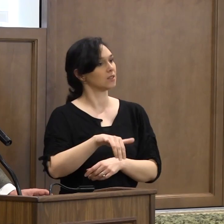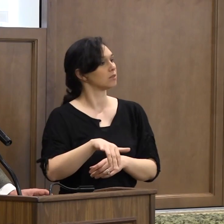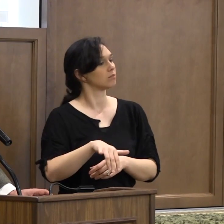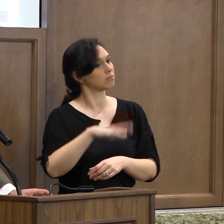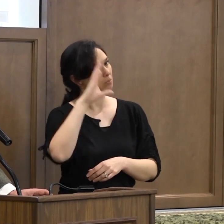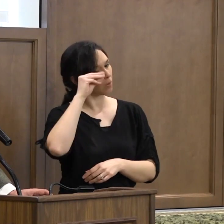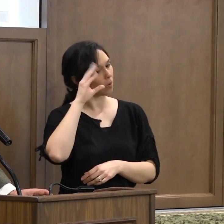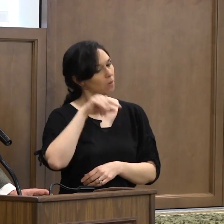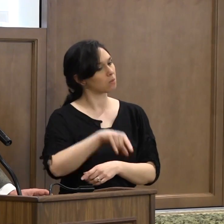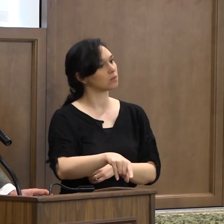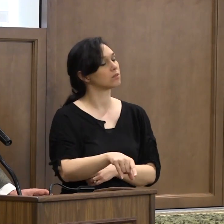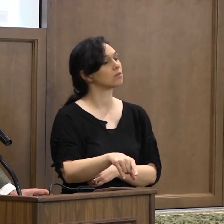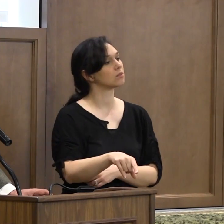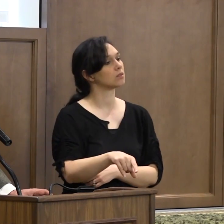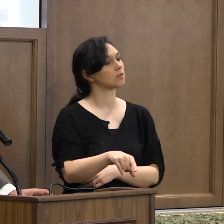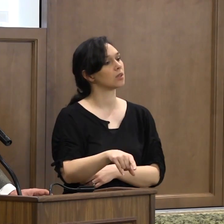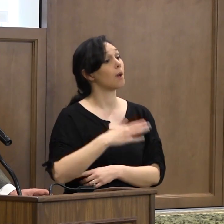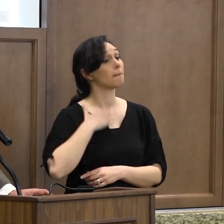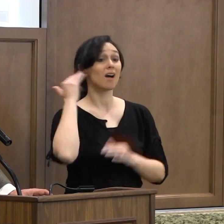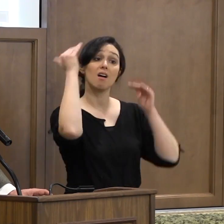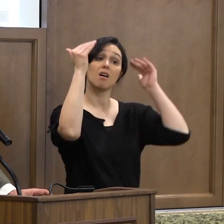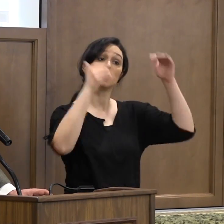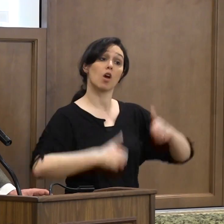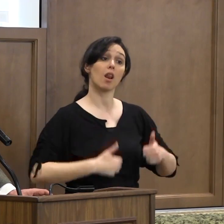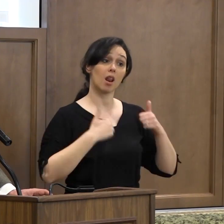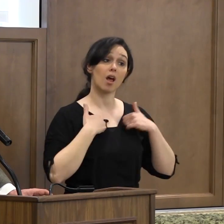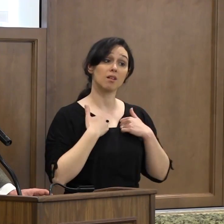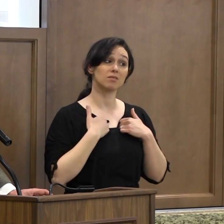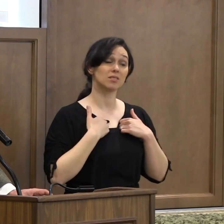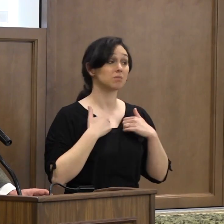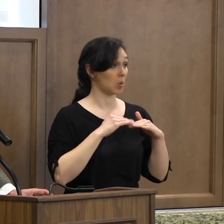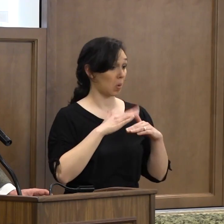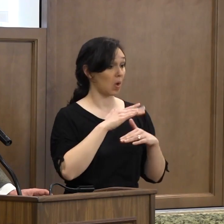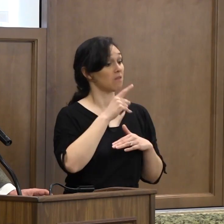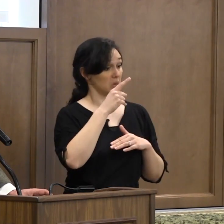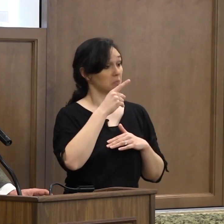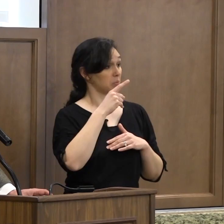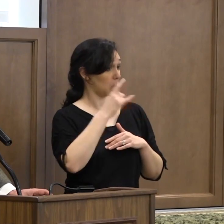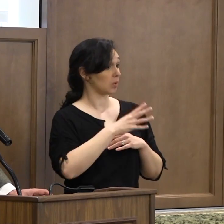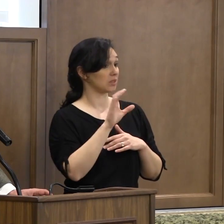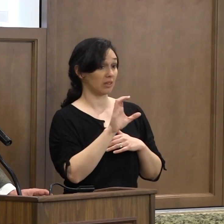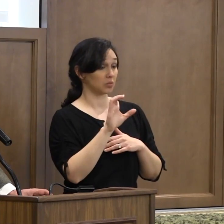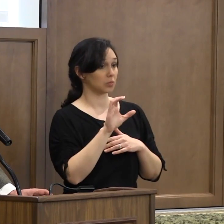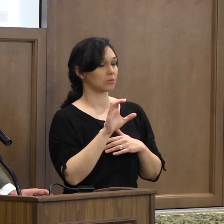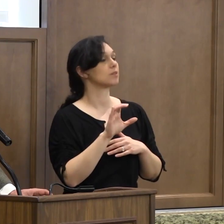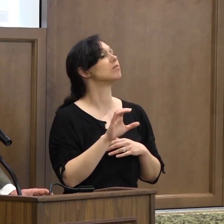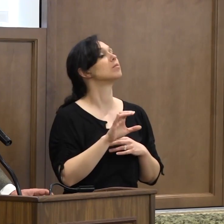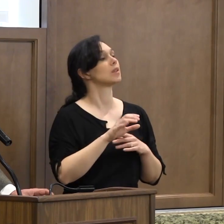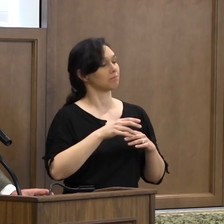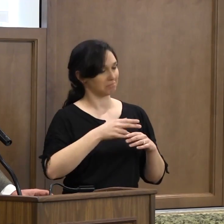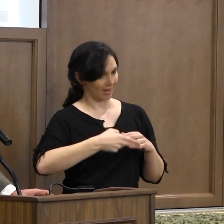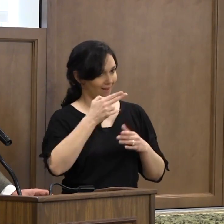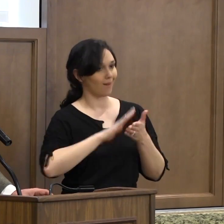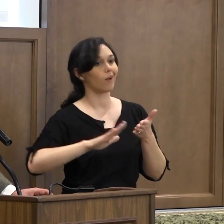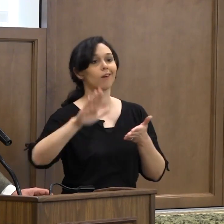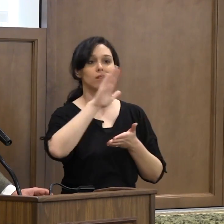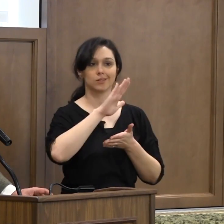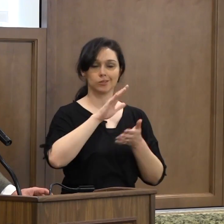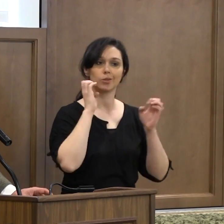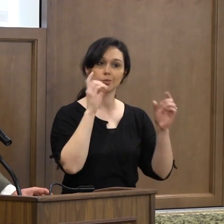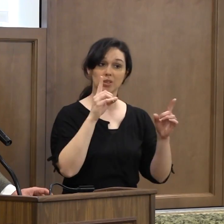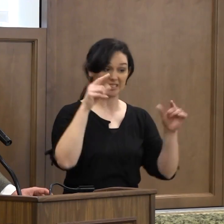boy. My adult life, more than a quarter of a century, has been spent in higher education. Here,